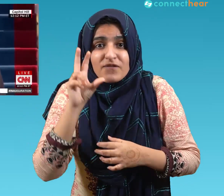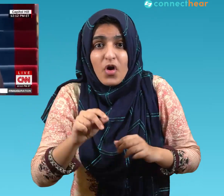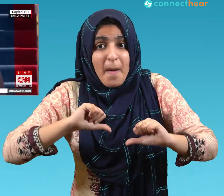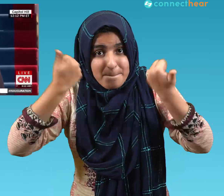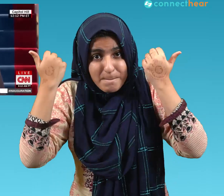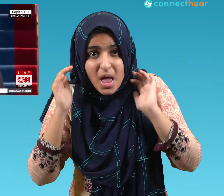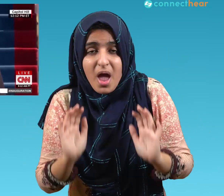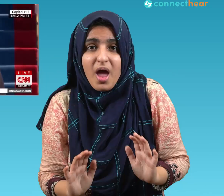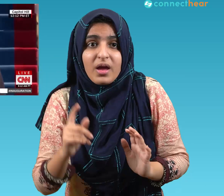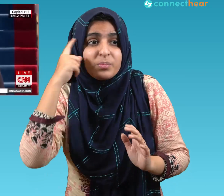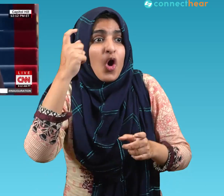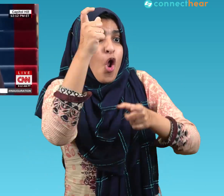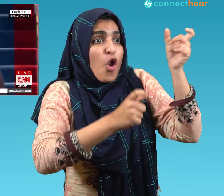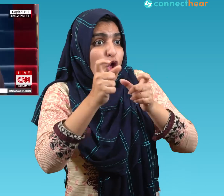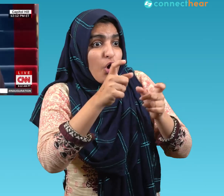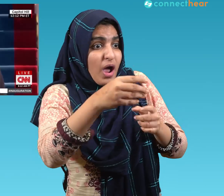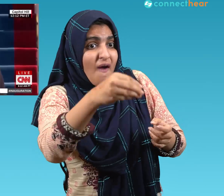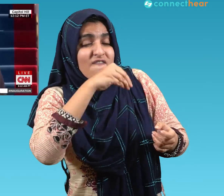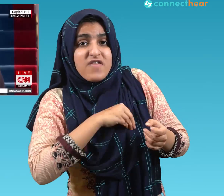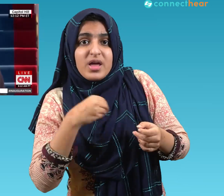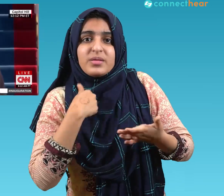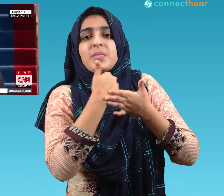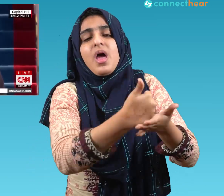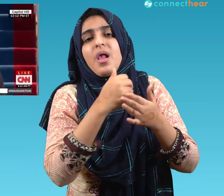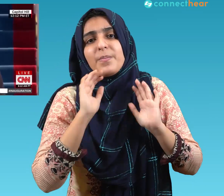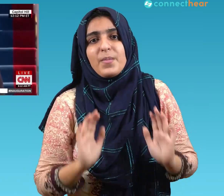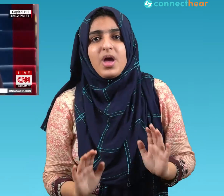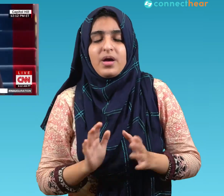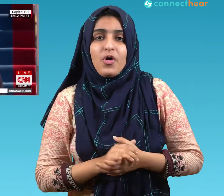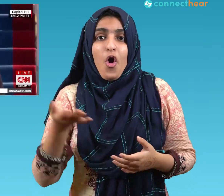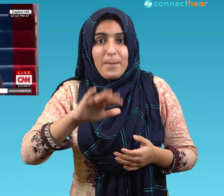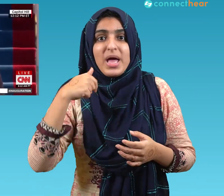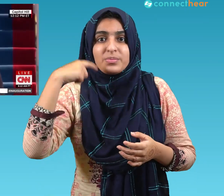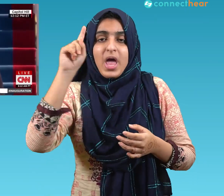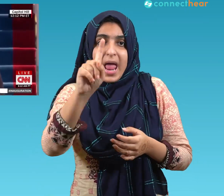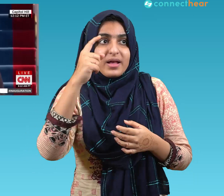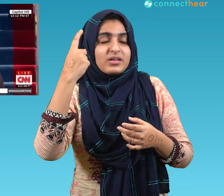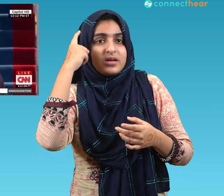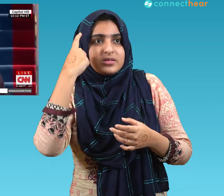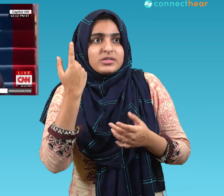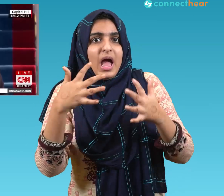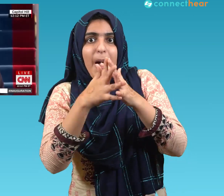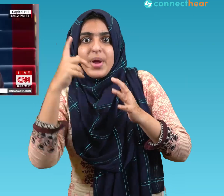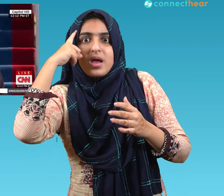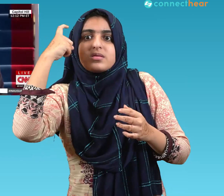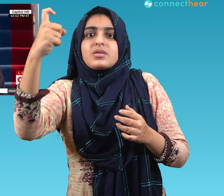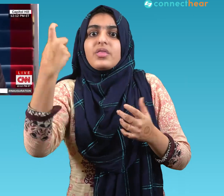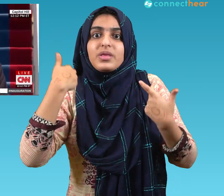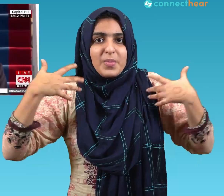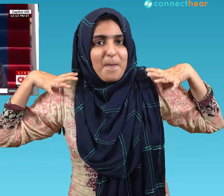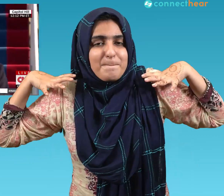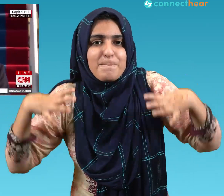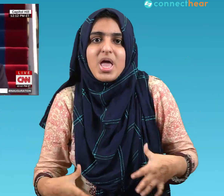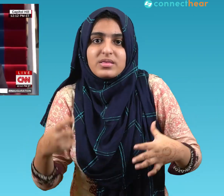personal interest, but the public good. And together we shall write an American story of hope, not fear, of